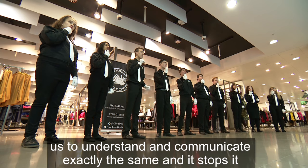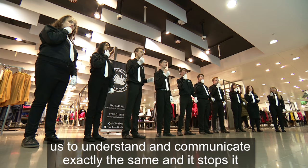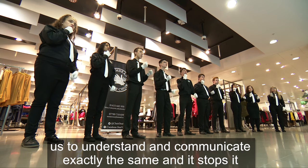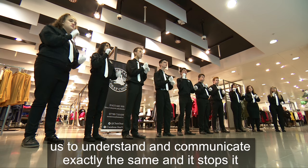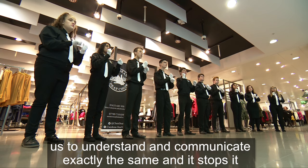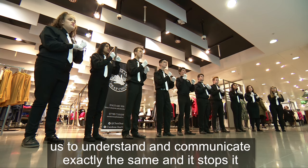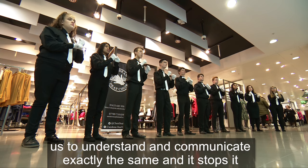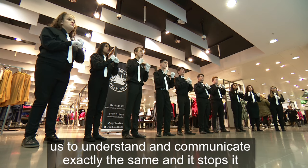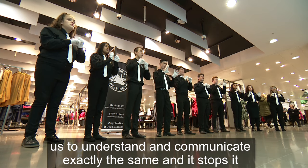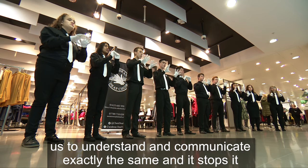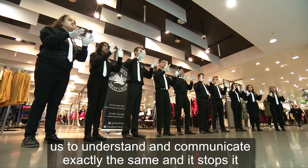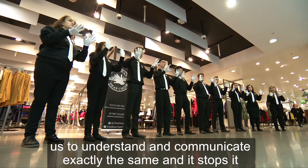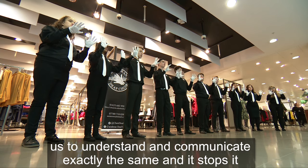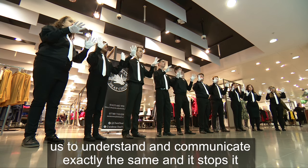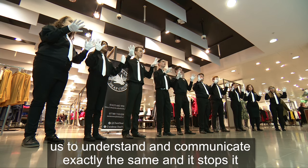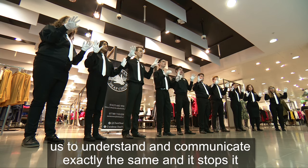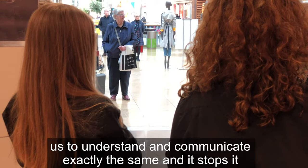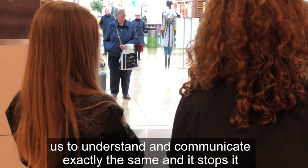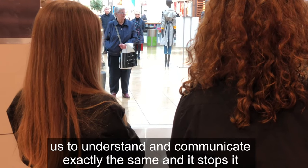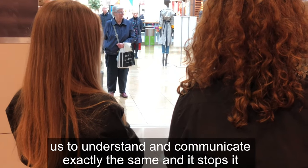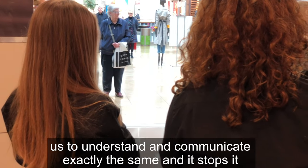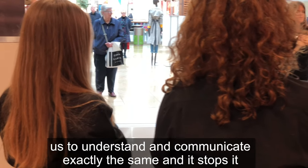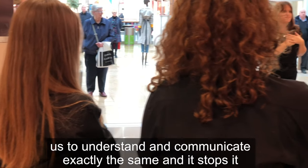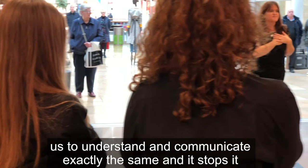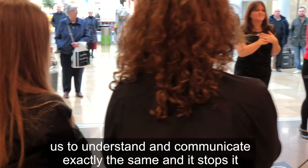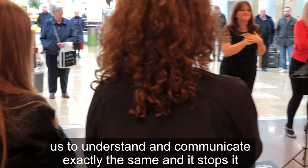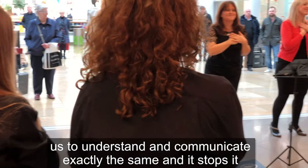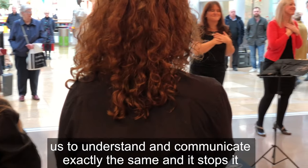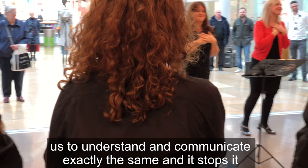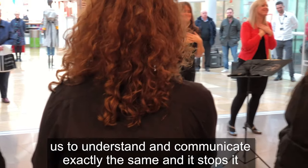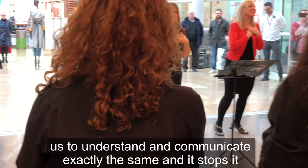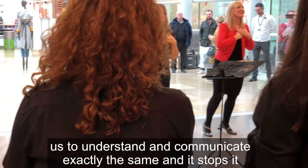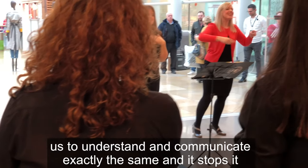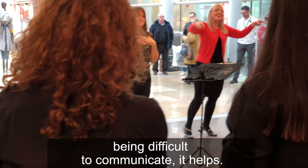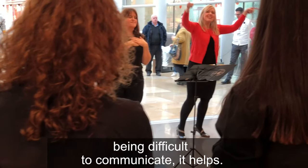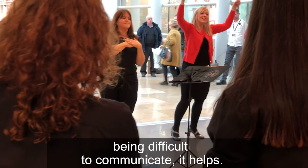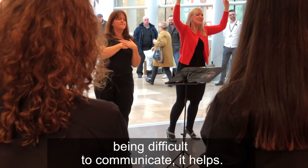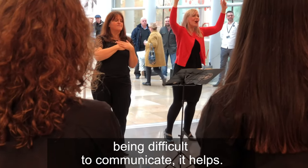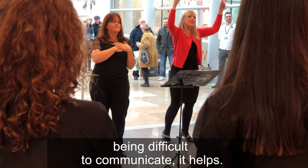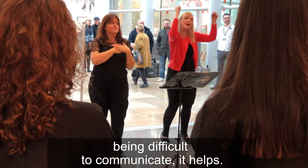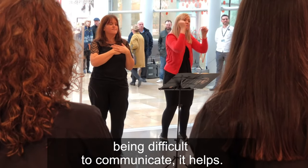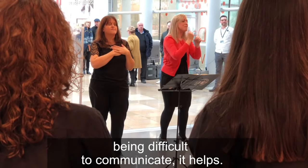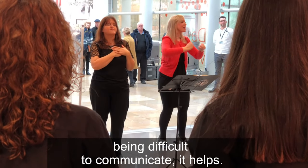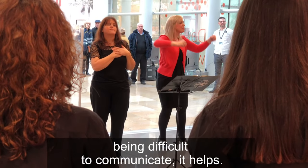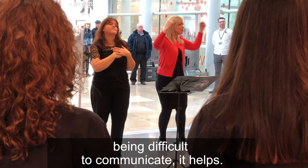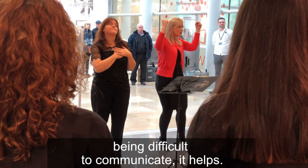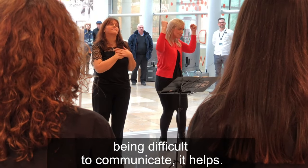understand and communicate exactly the same and it stops it being difficult to communicate. It helps.